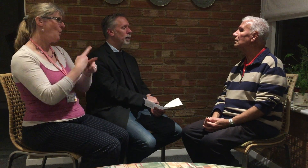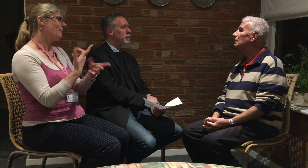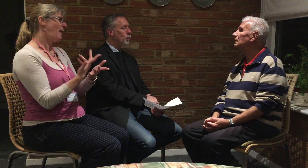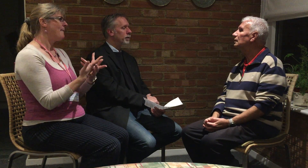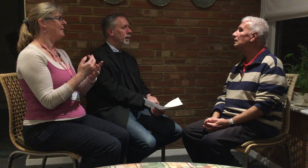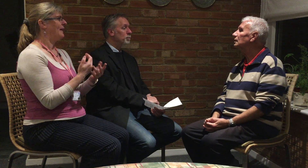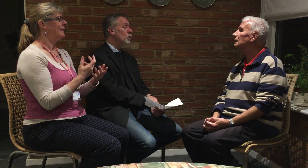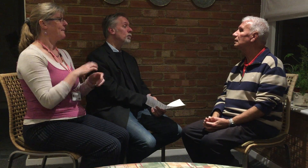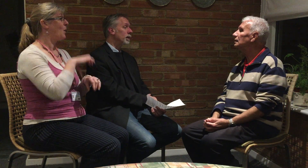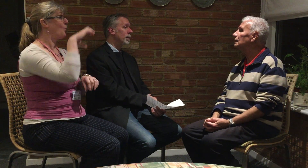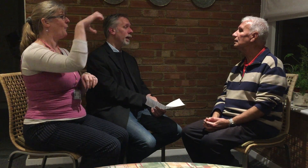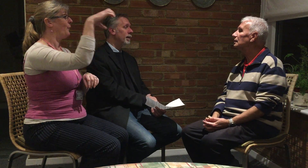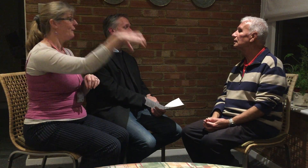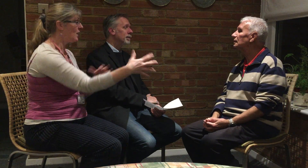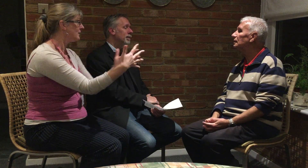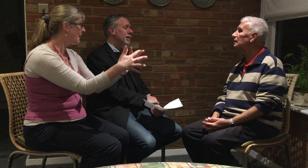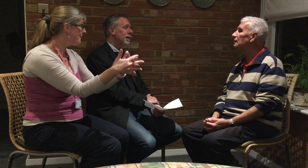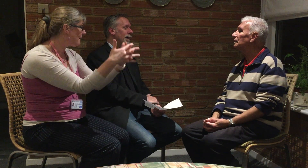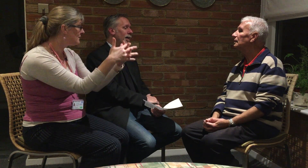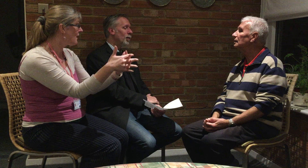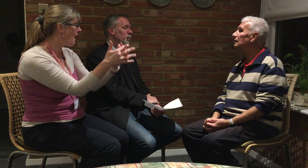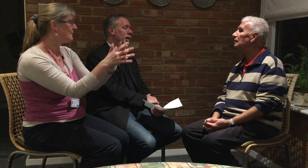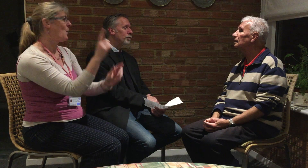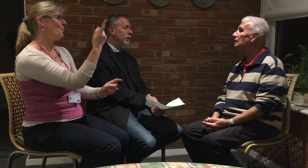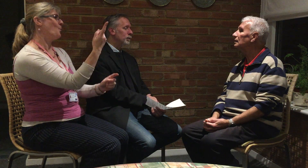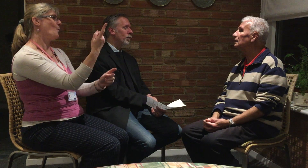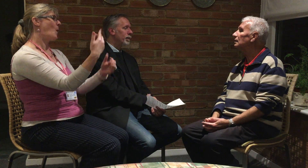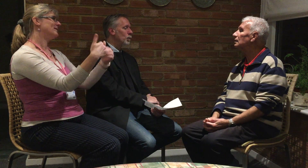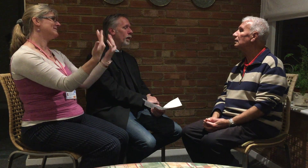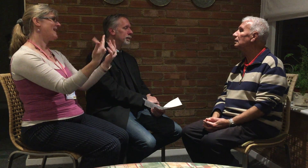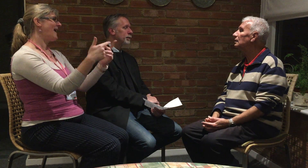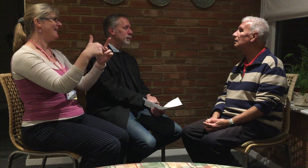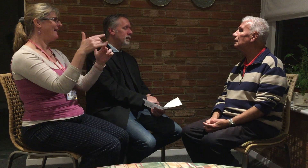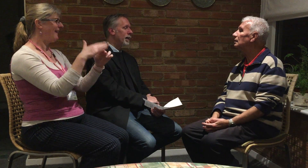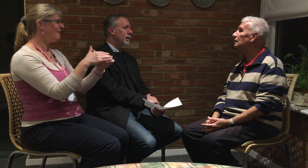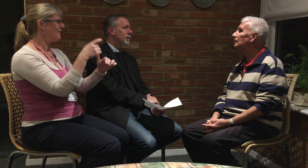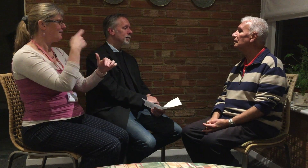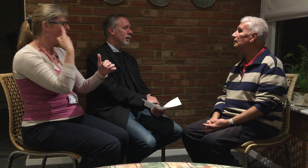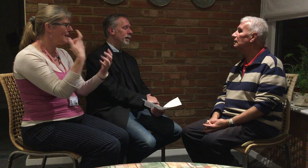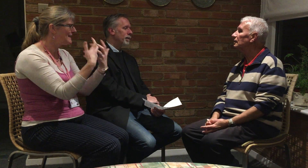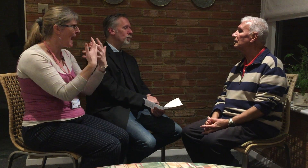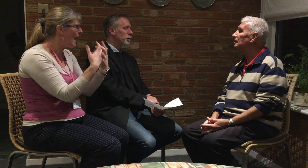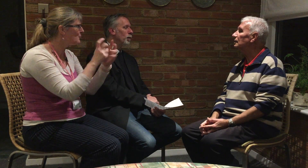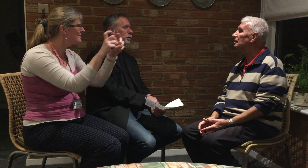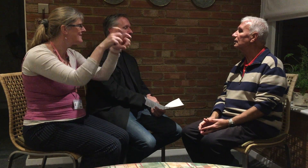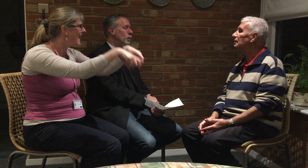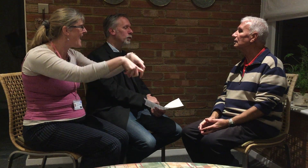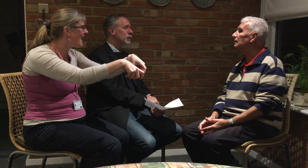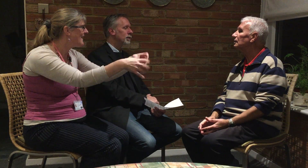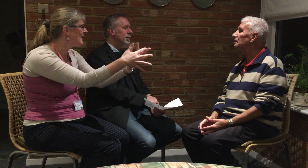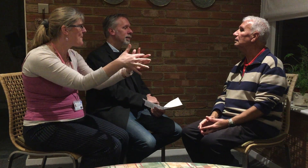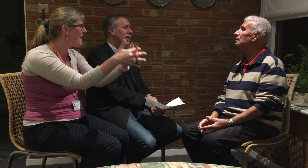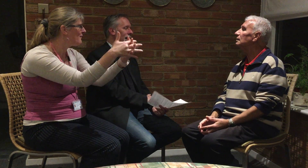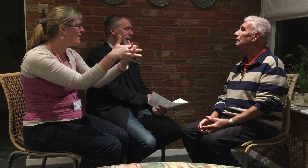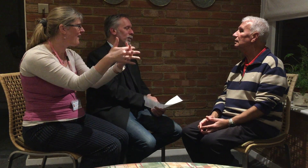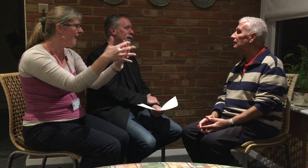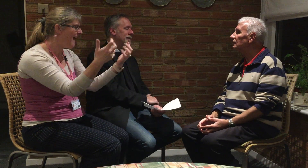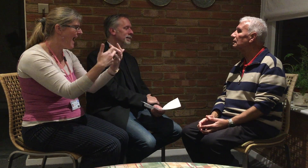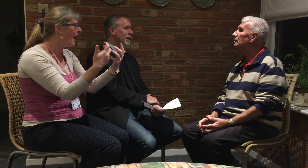maybe one day moving there. If we could find a way to stay, I think we probably would, and that would get us out